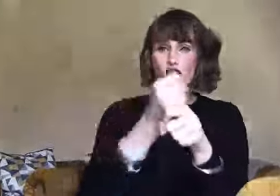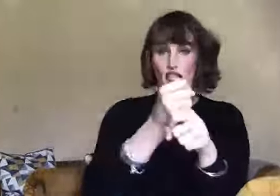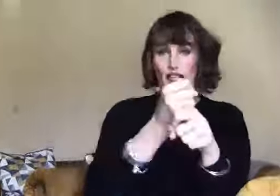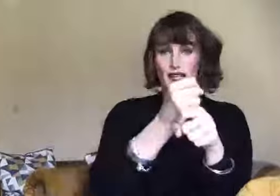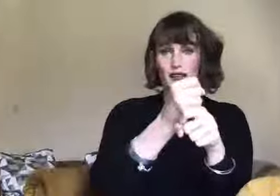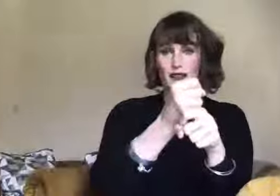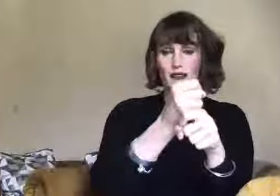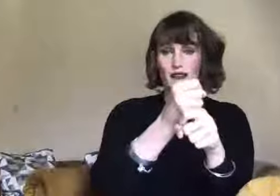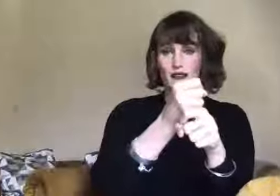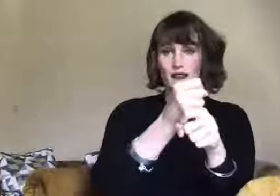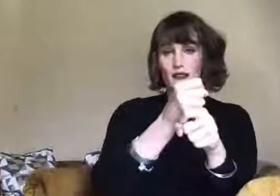G,